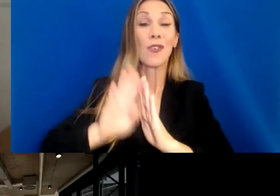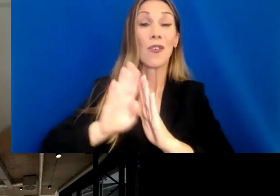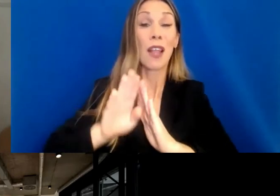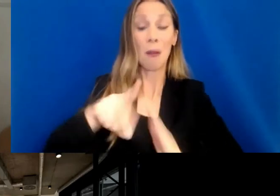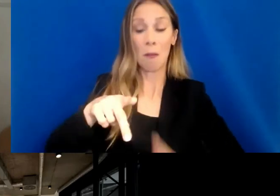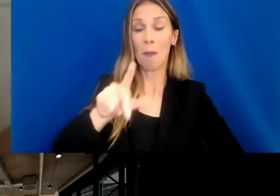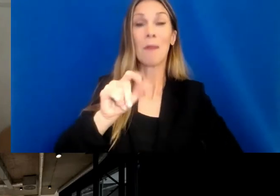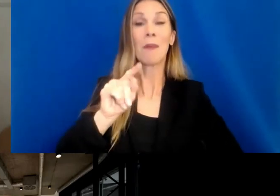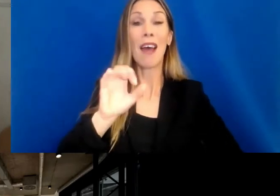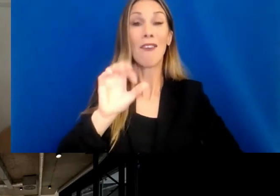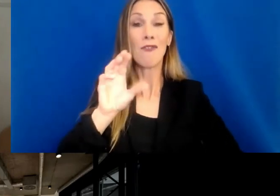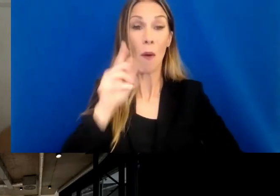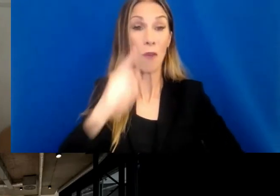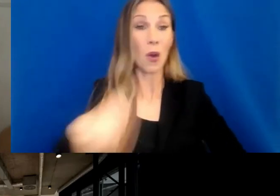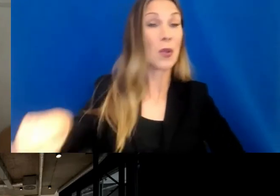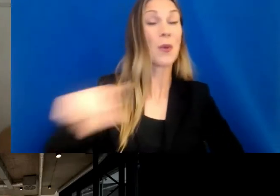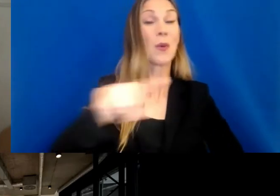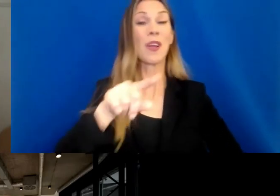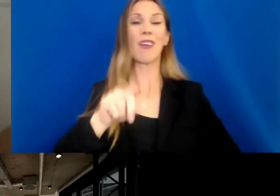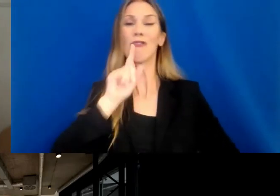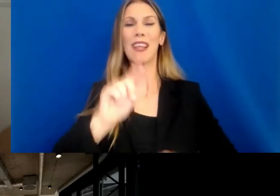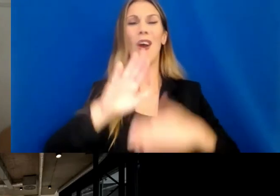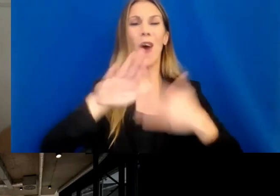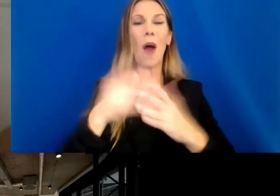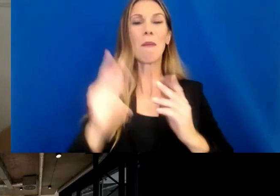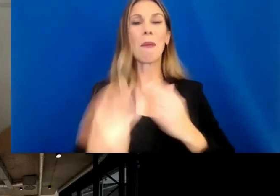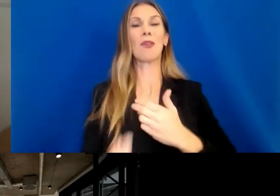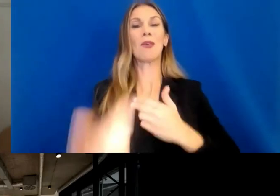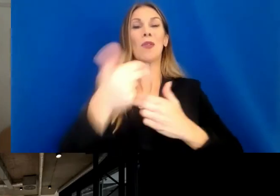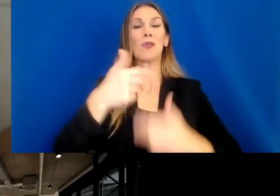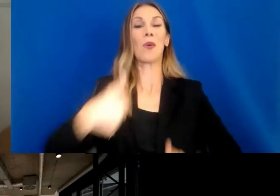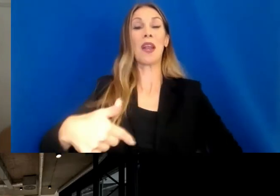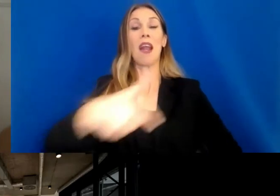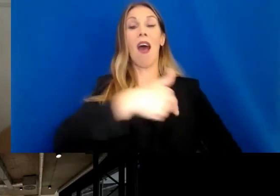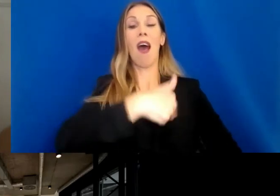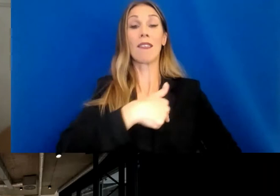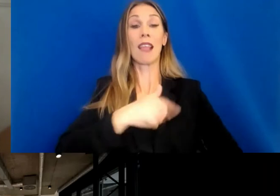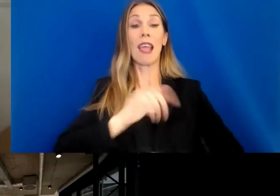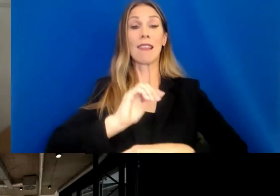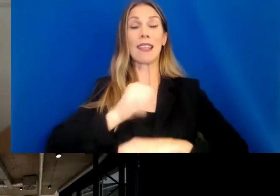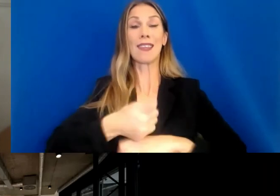you and for all of our attendees, this destination